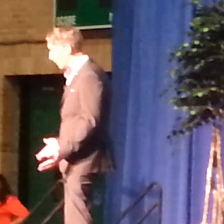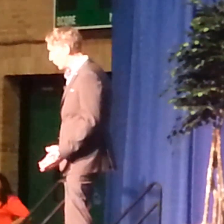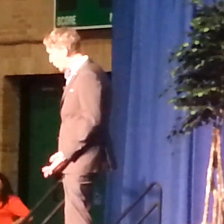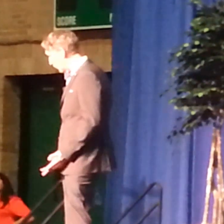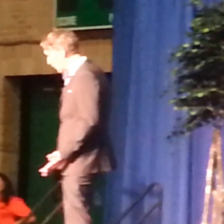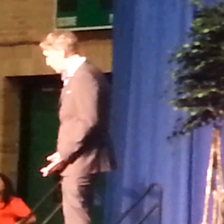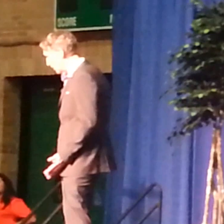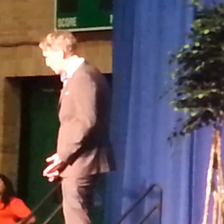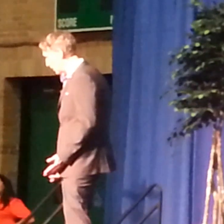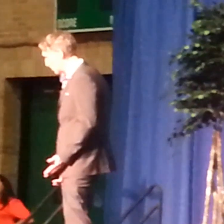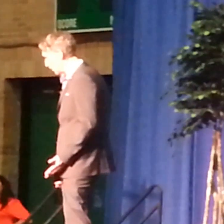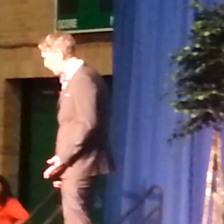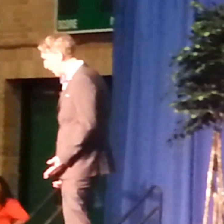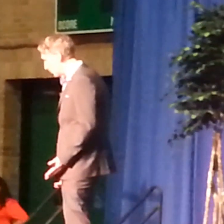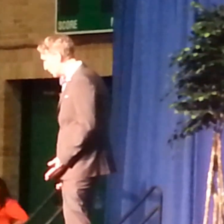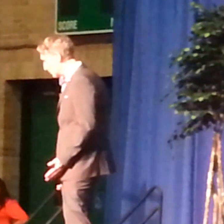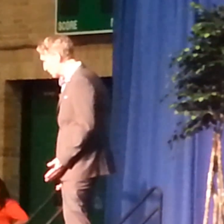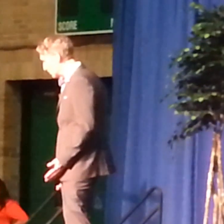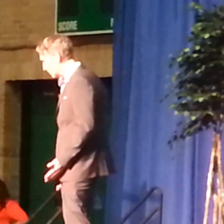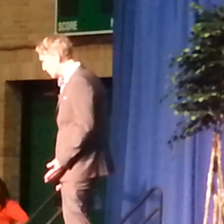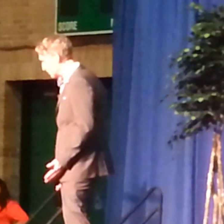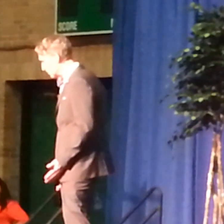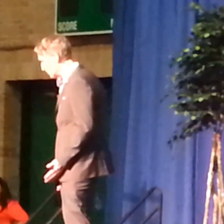Excuse me, are you ever paralyzed by self-doubt?